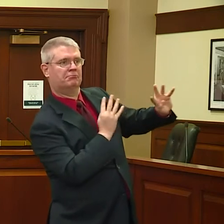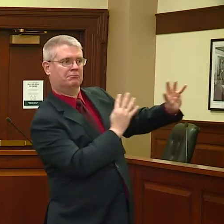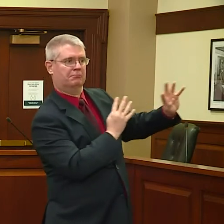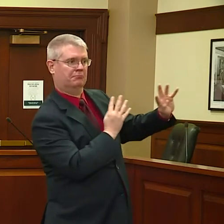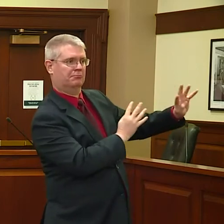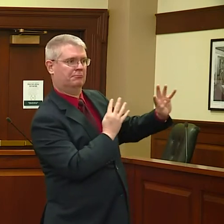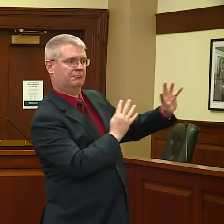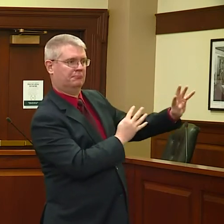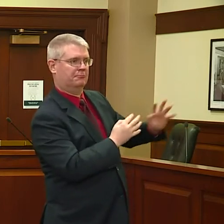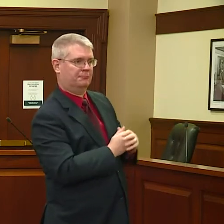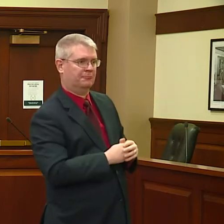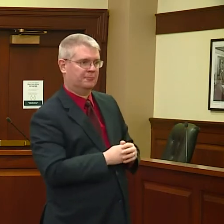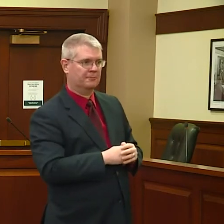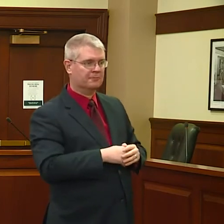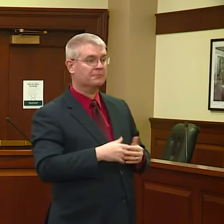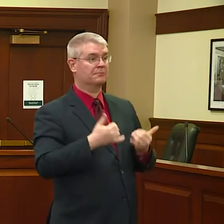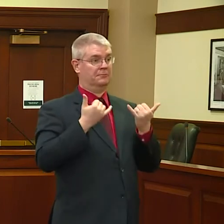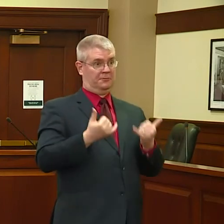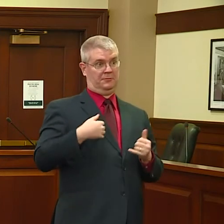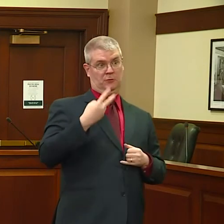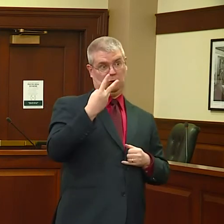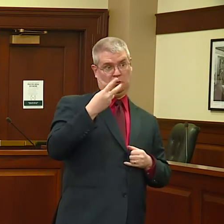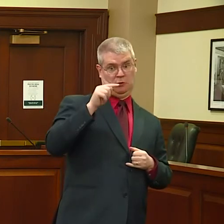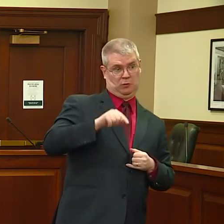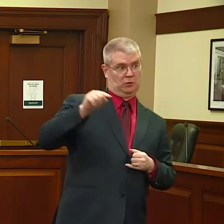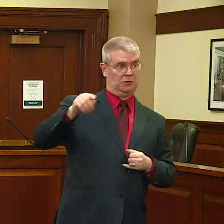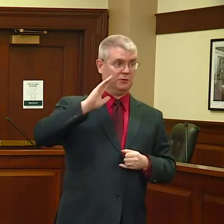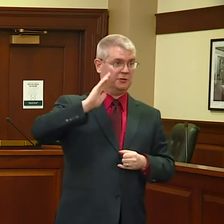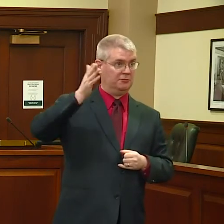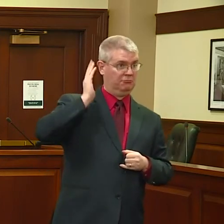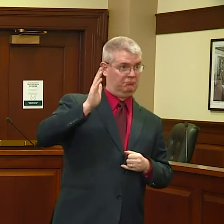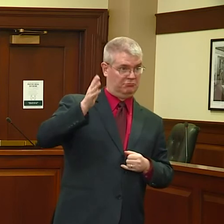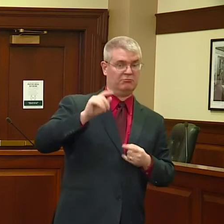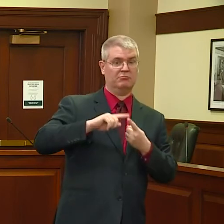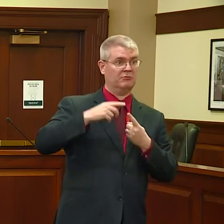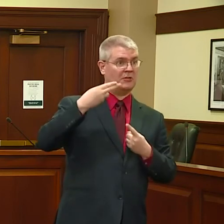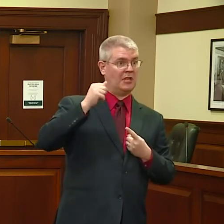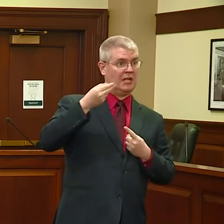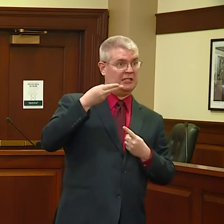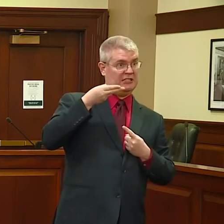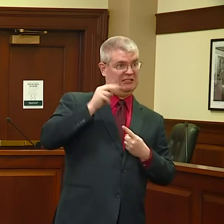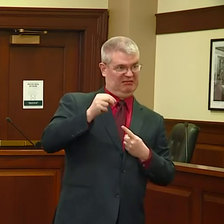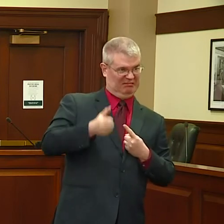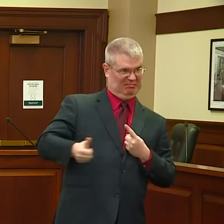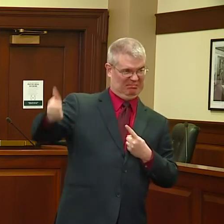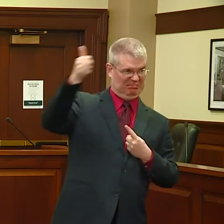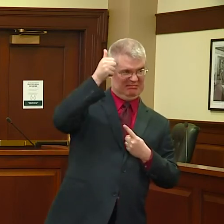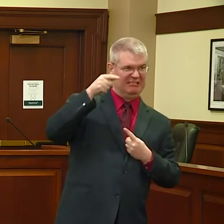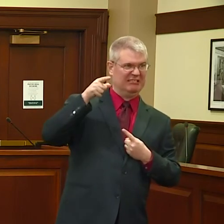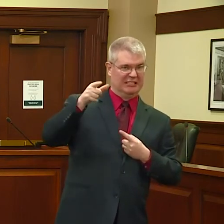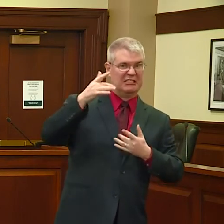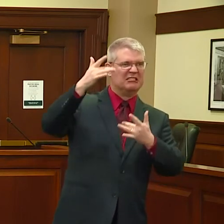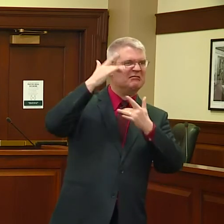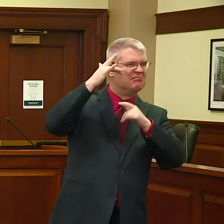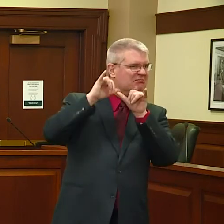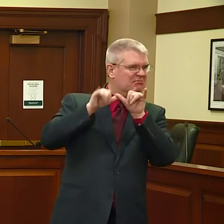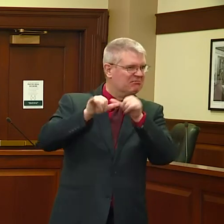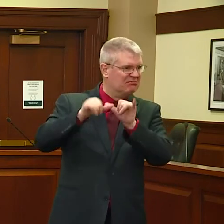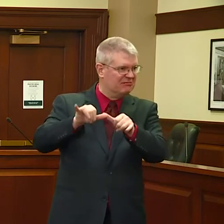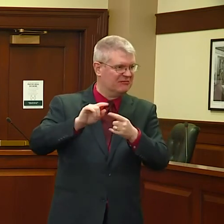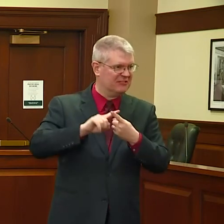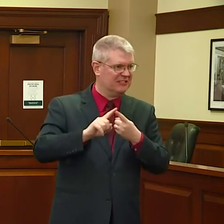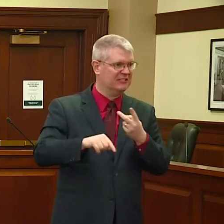our 2-week metrics. Jordan Herget, the new CEO of Portland Medical Center in Pocatello, will share